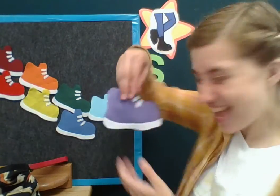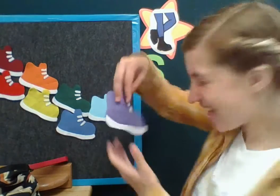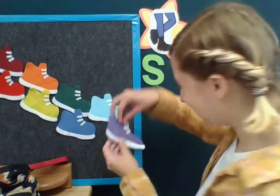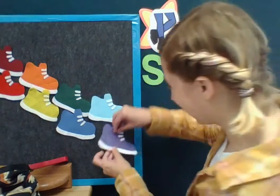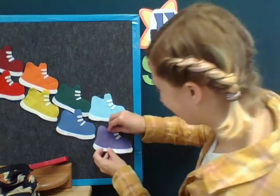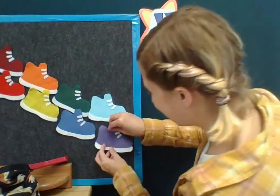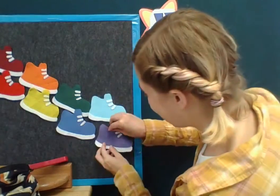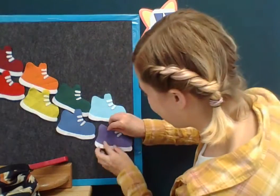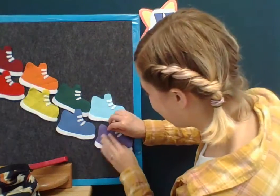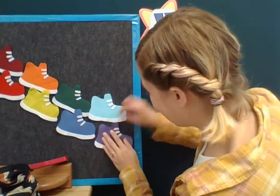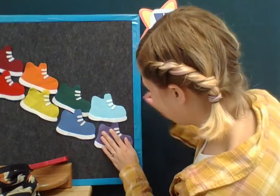10.